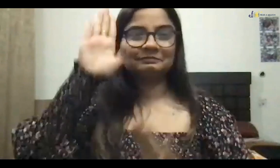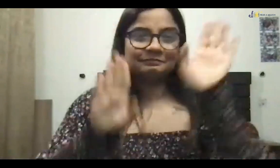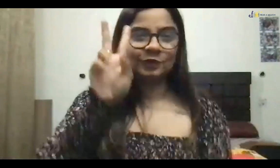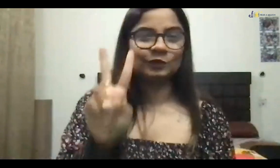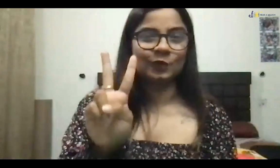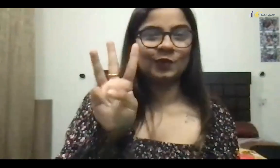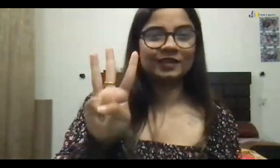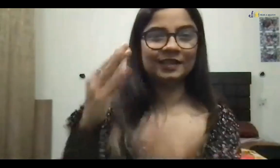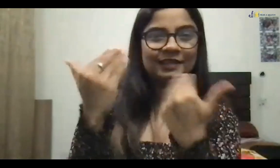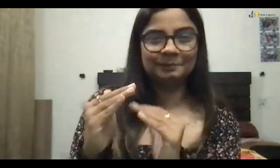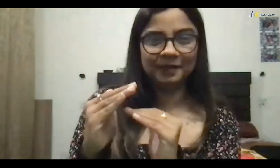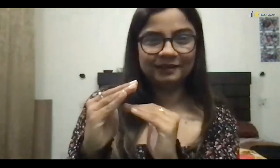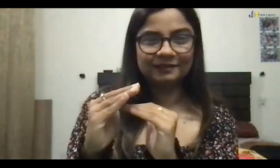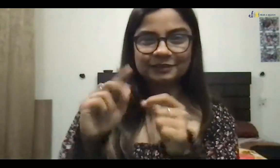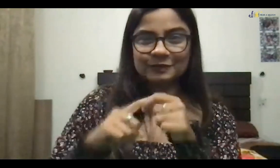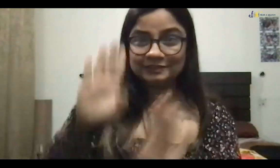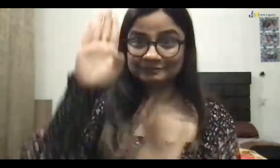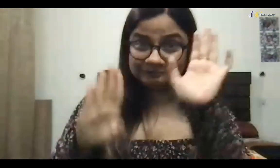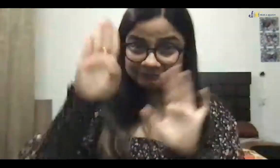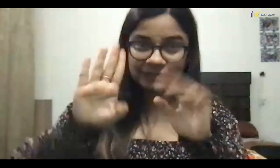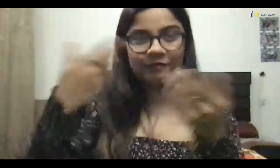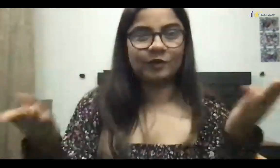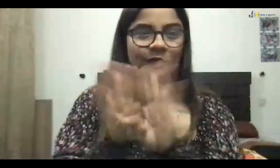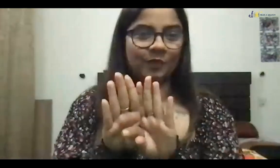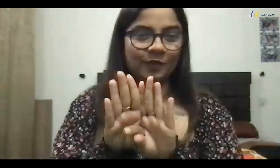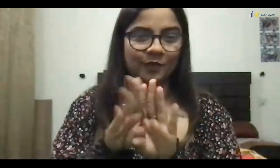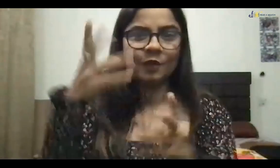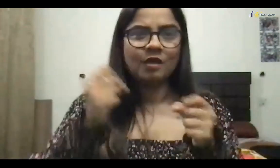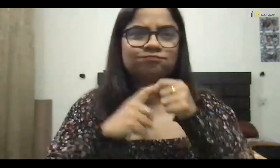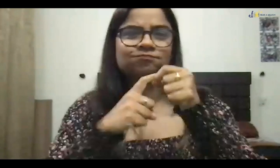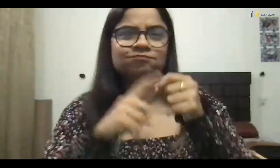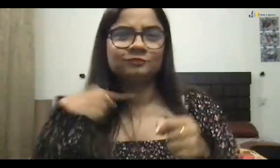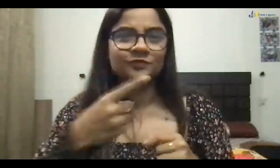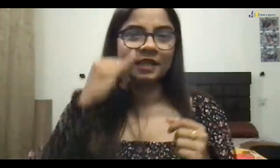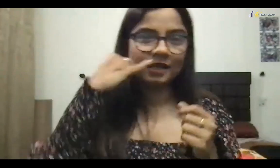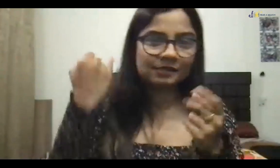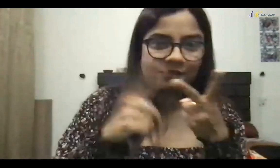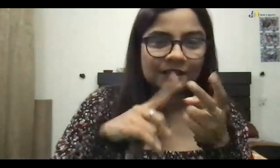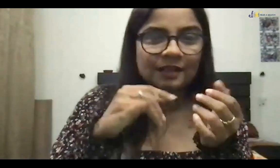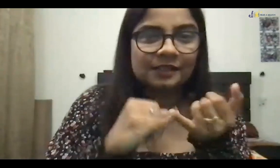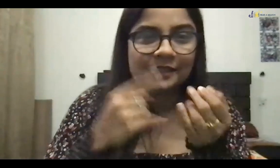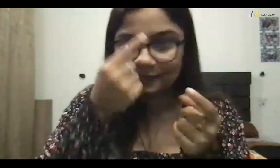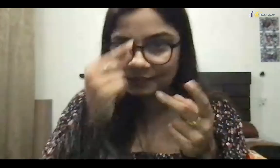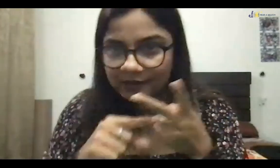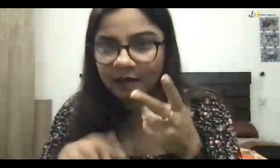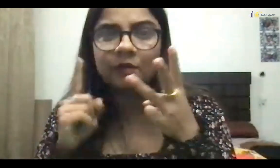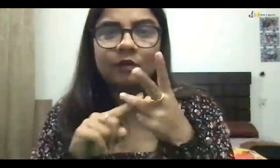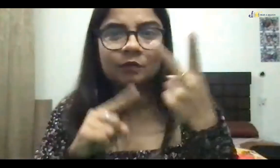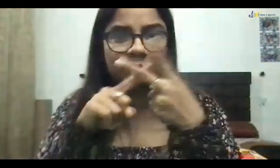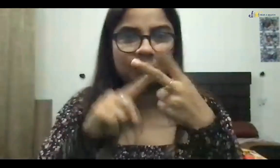So I know all would be hungry this time, but yeah, we would have 2 or 3 questions. That's